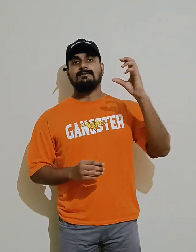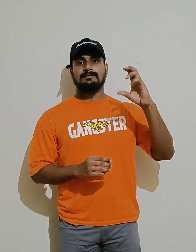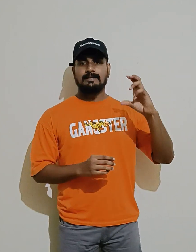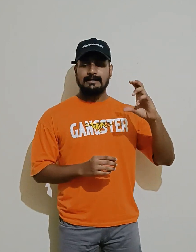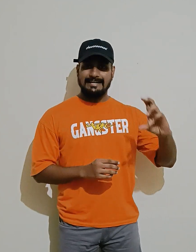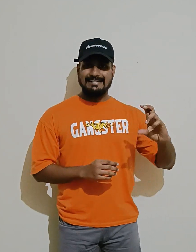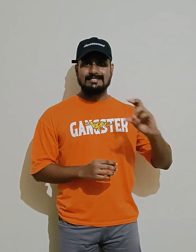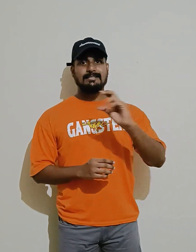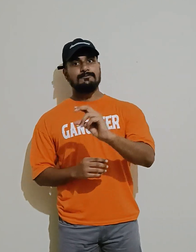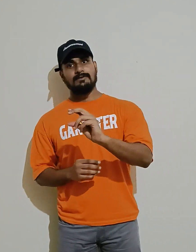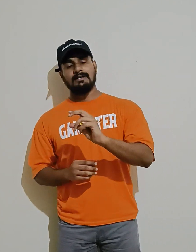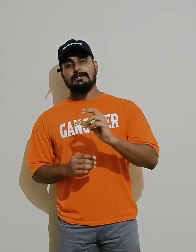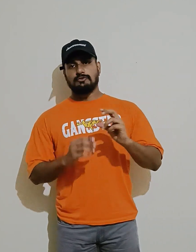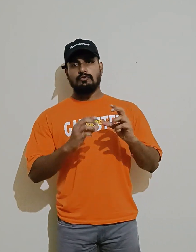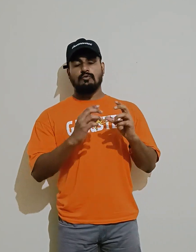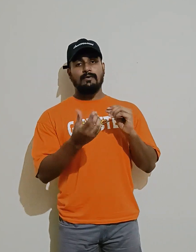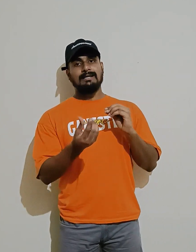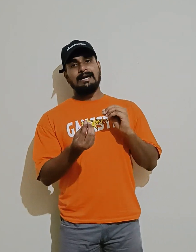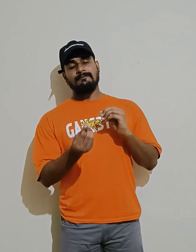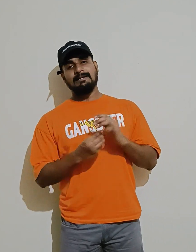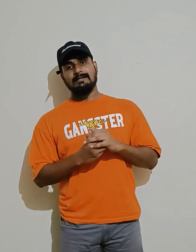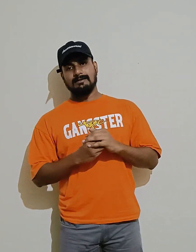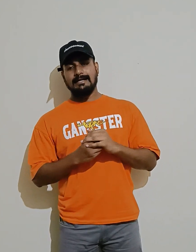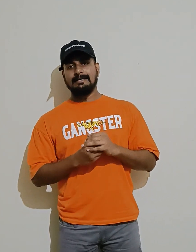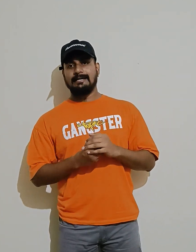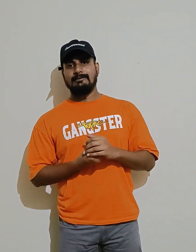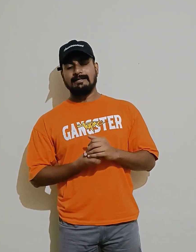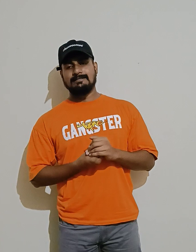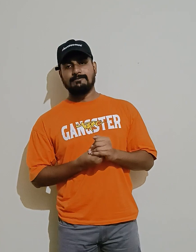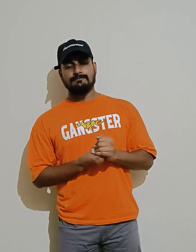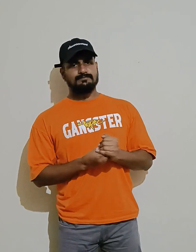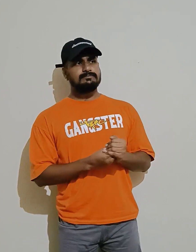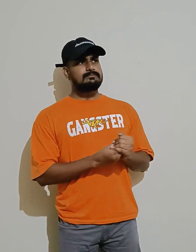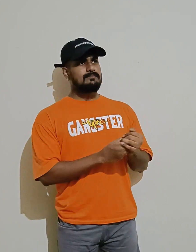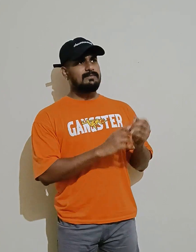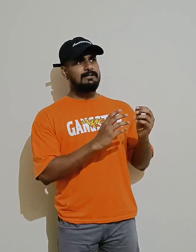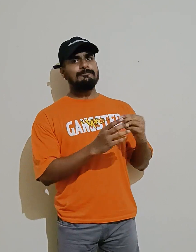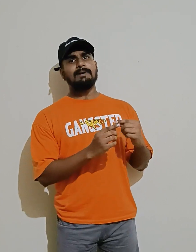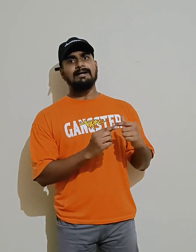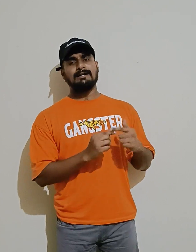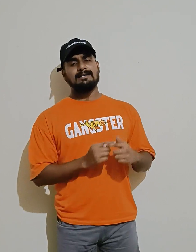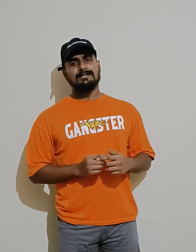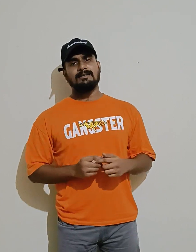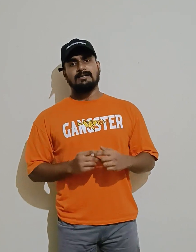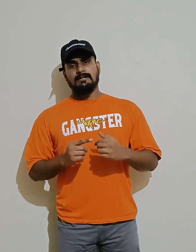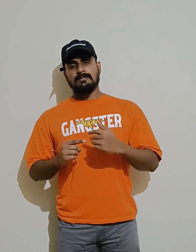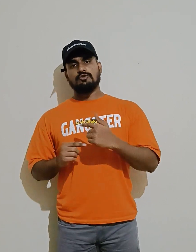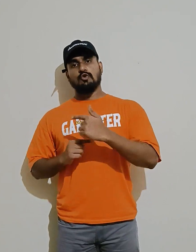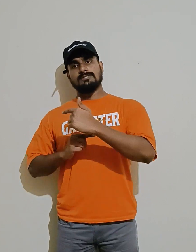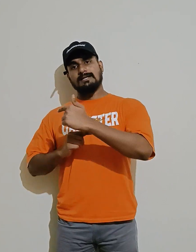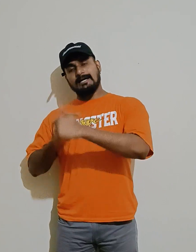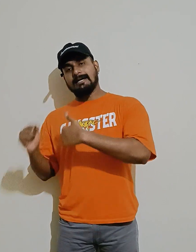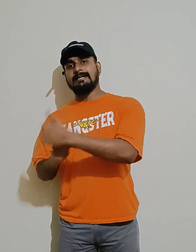condition, then else if. So when I will write else if my condition is goes again